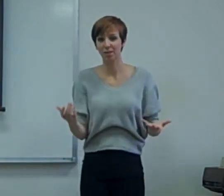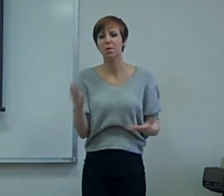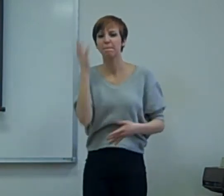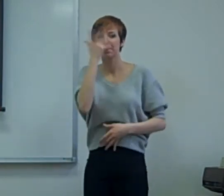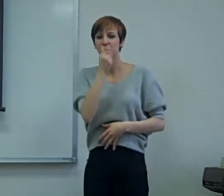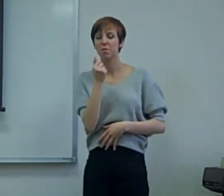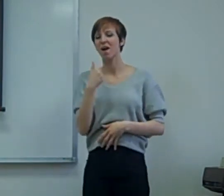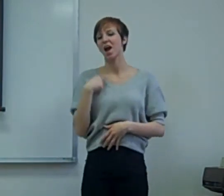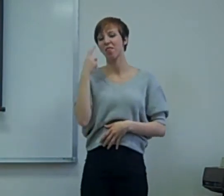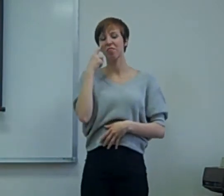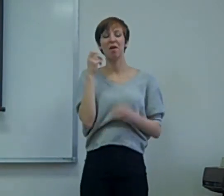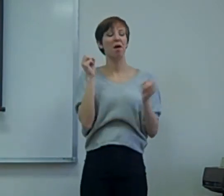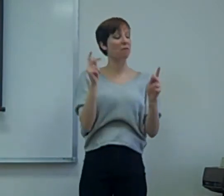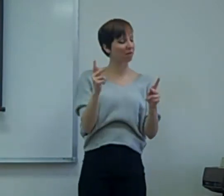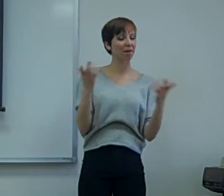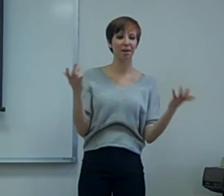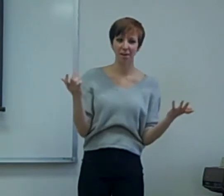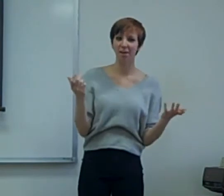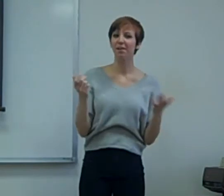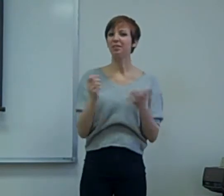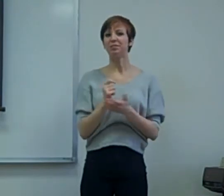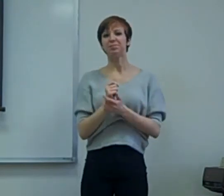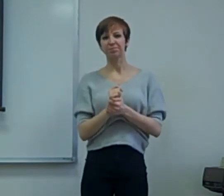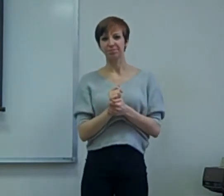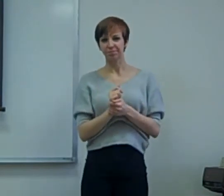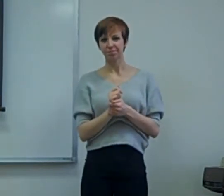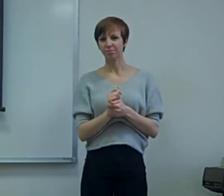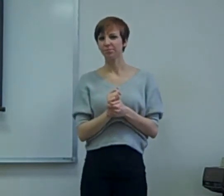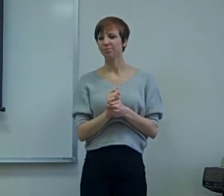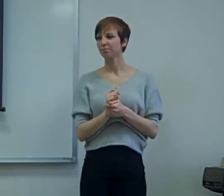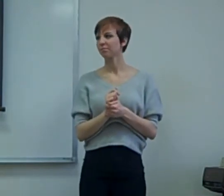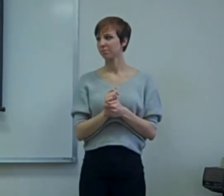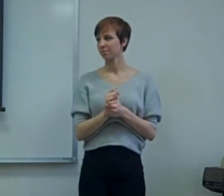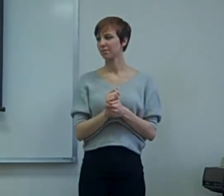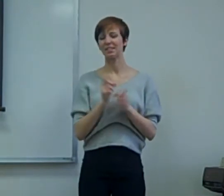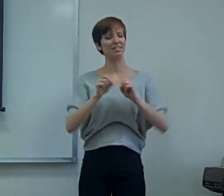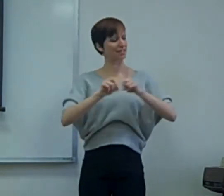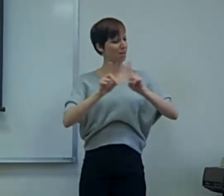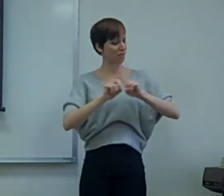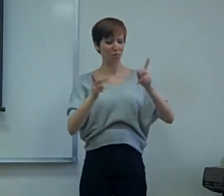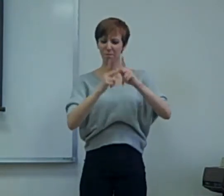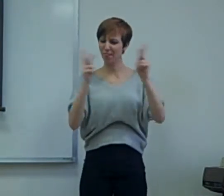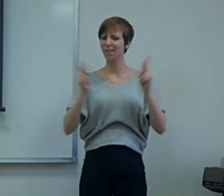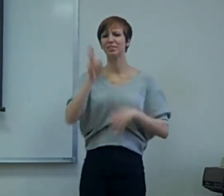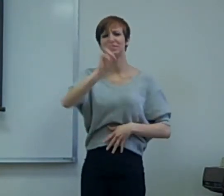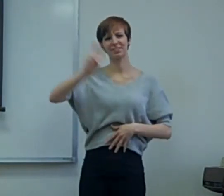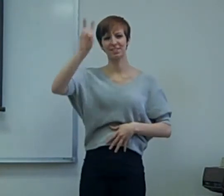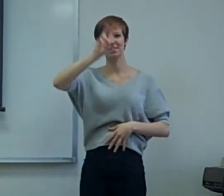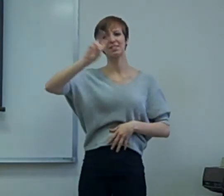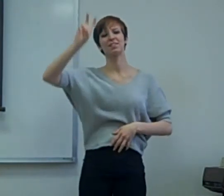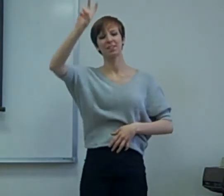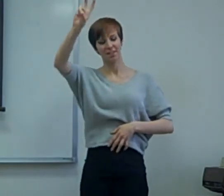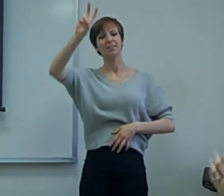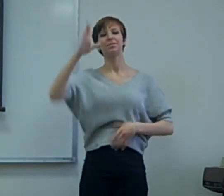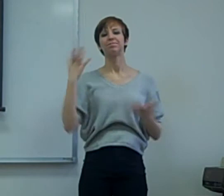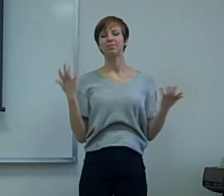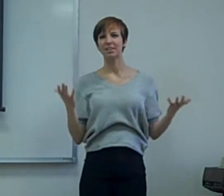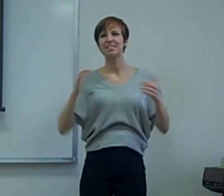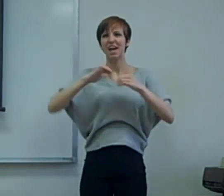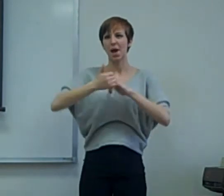was 19. And so he's been all different kinds of places. So that's kind of how I have created